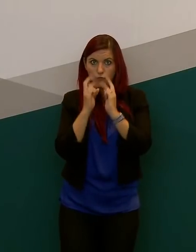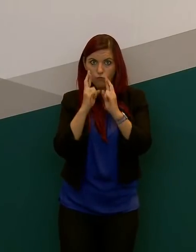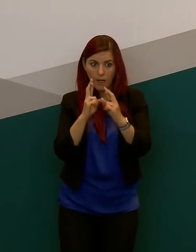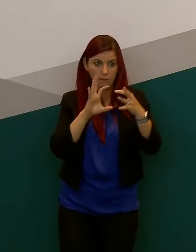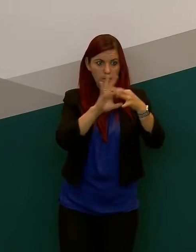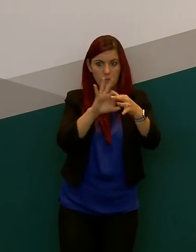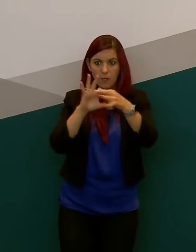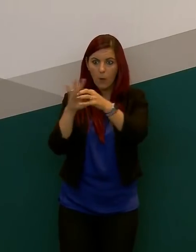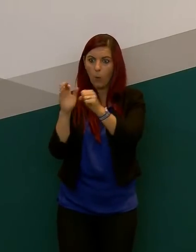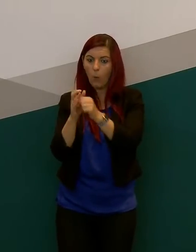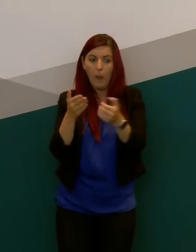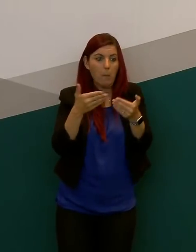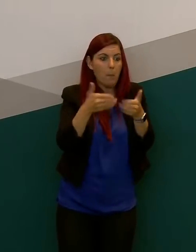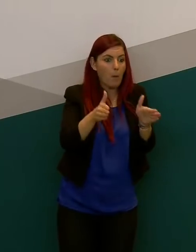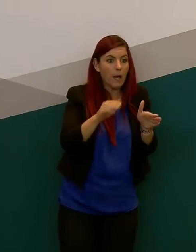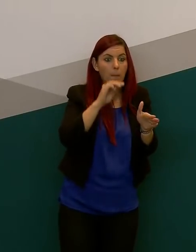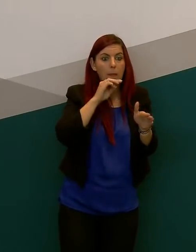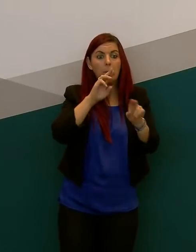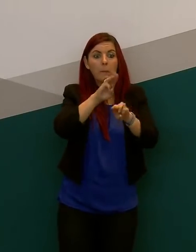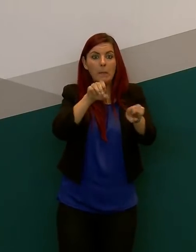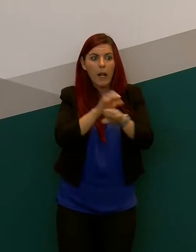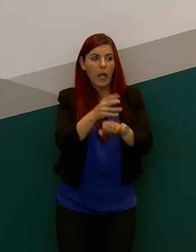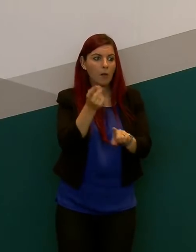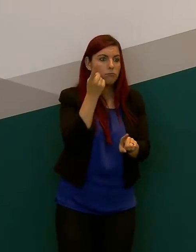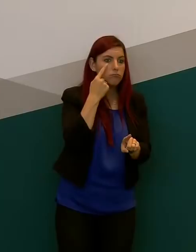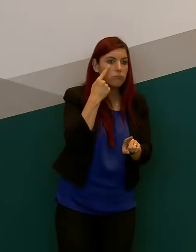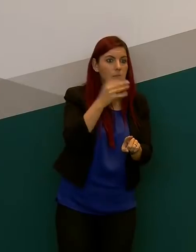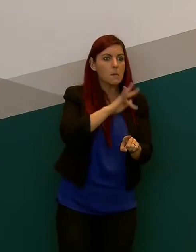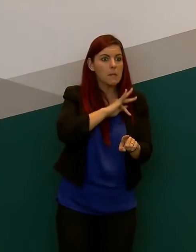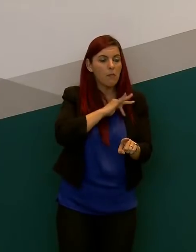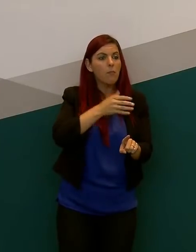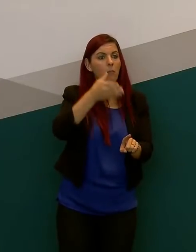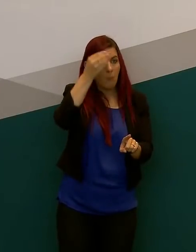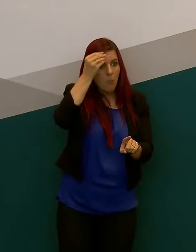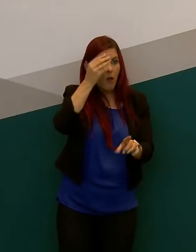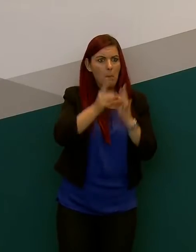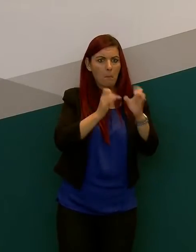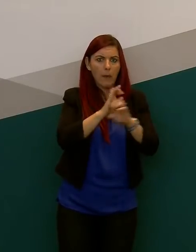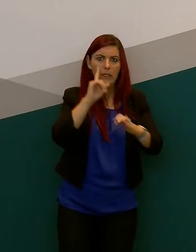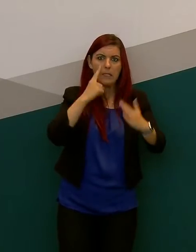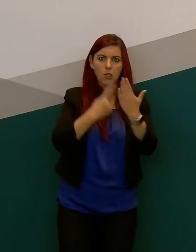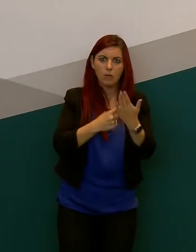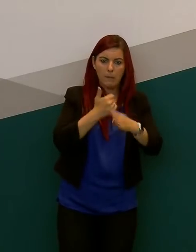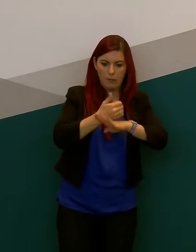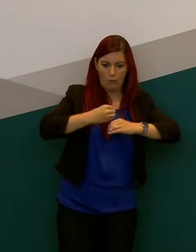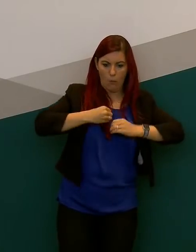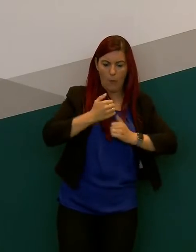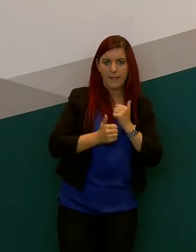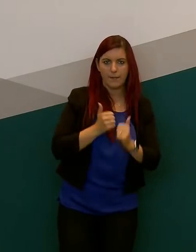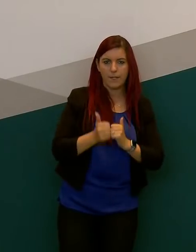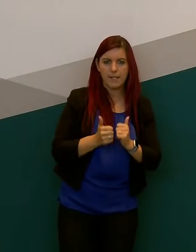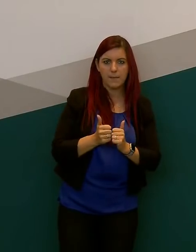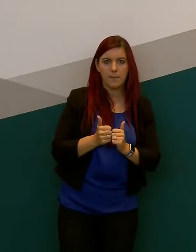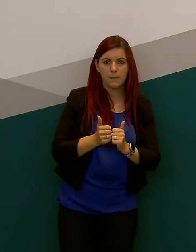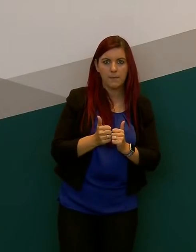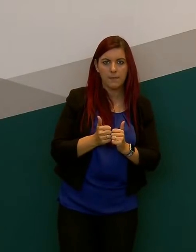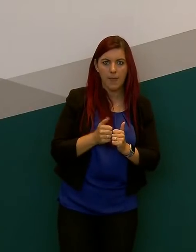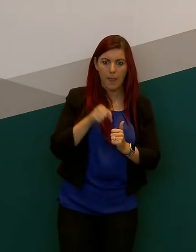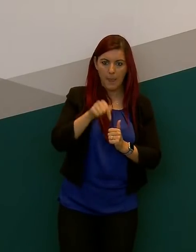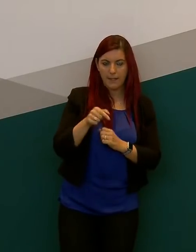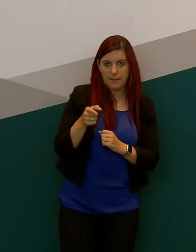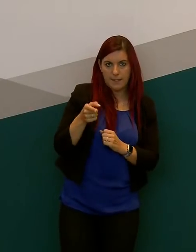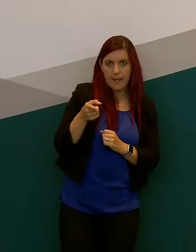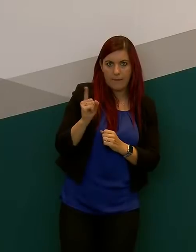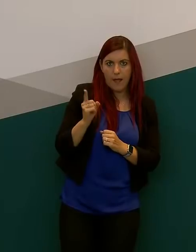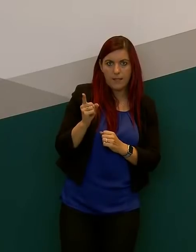public, so that the public can make informed decisions about their own activities, if you like. And that's the advice